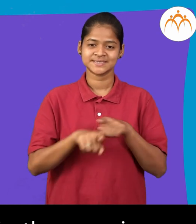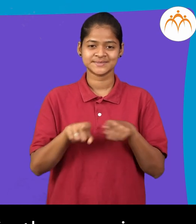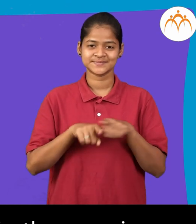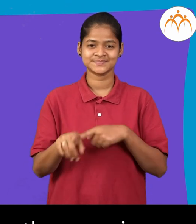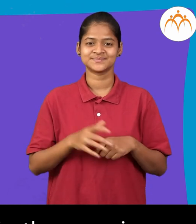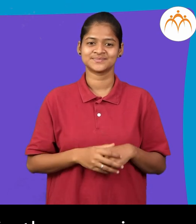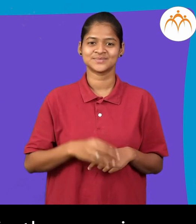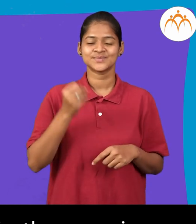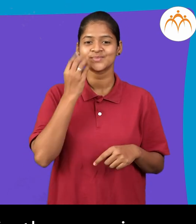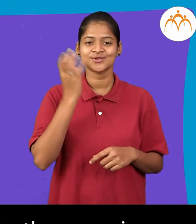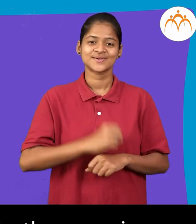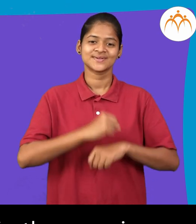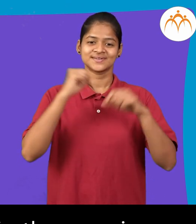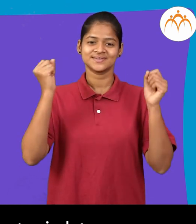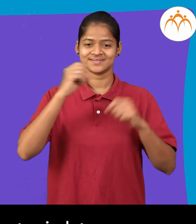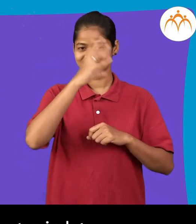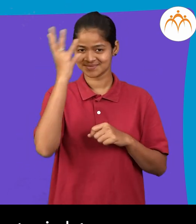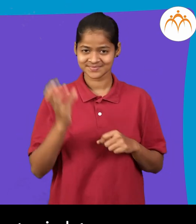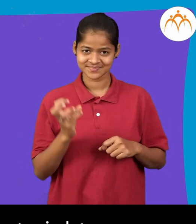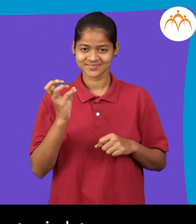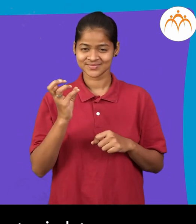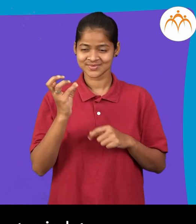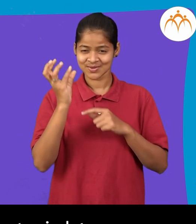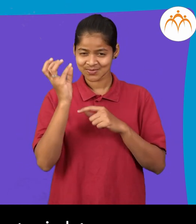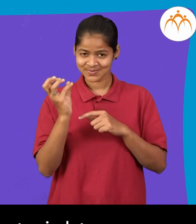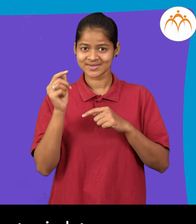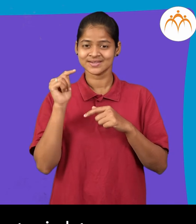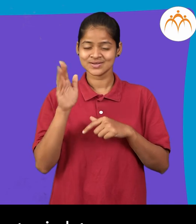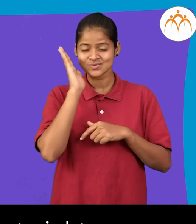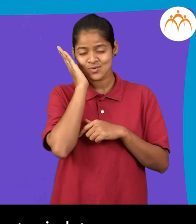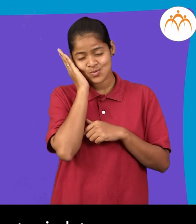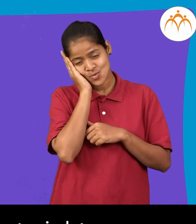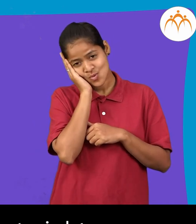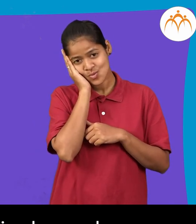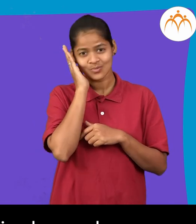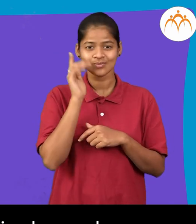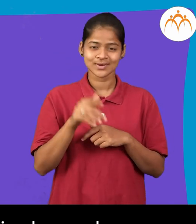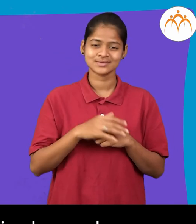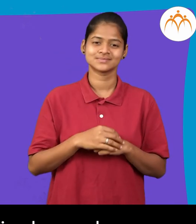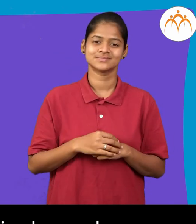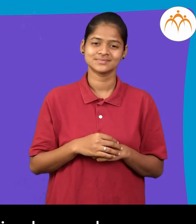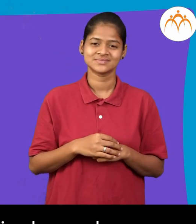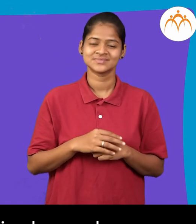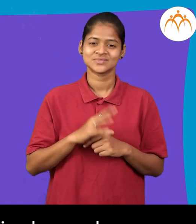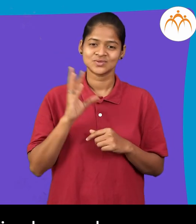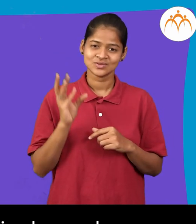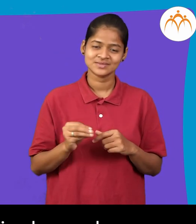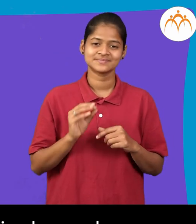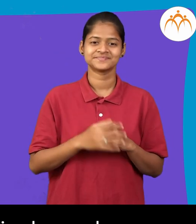getting up in the morning till going to bed at night take place in a particular